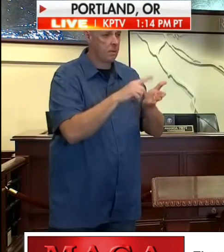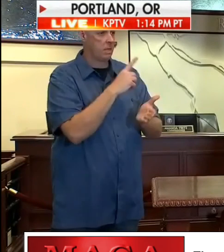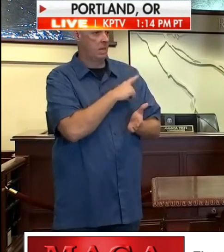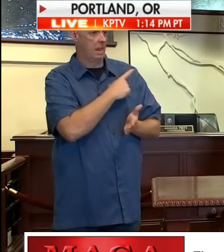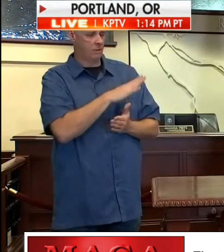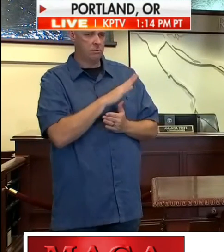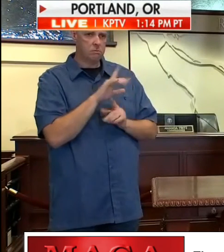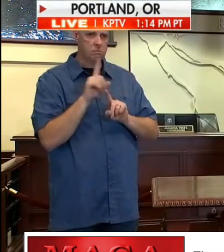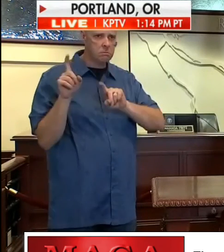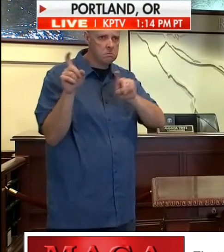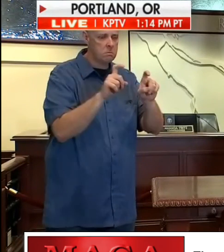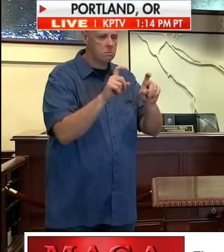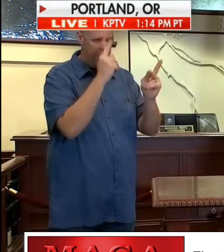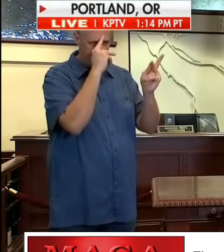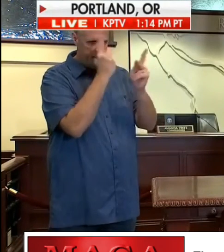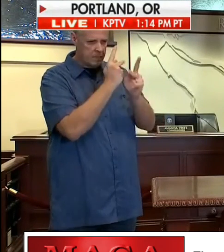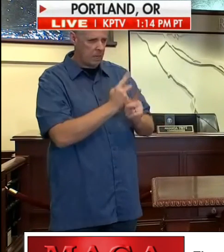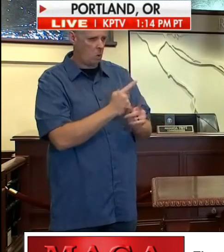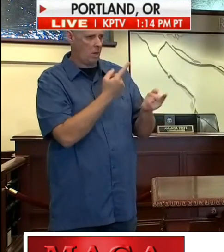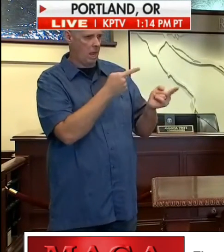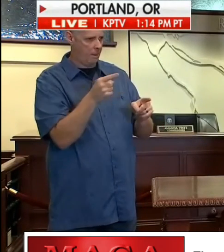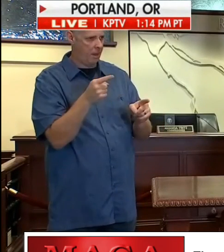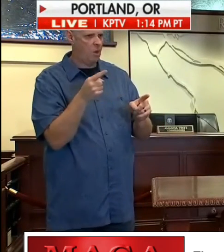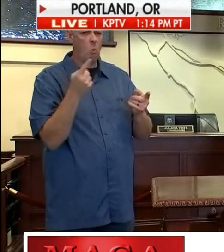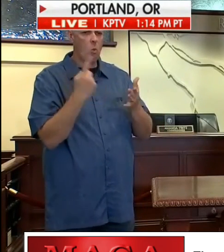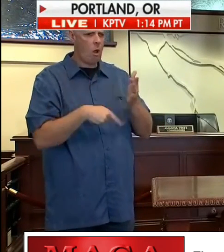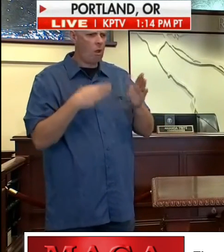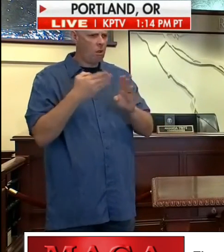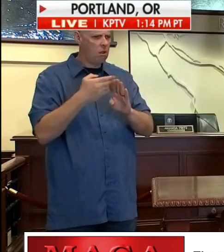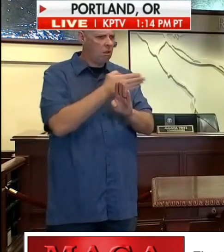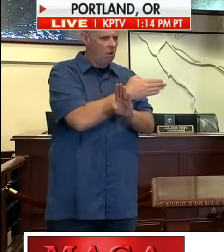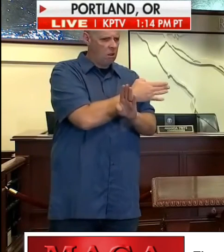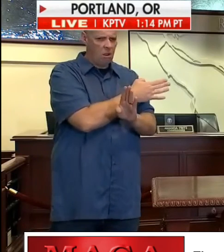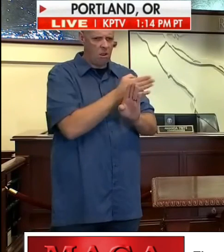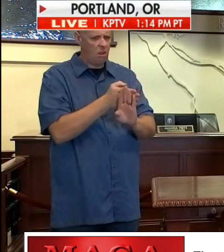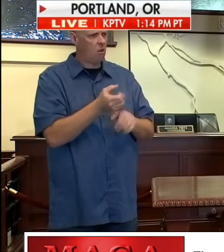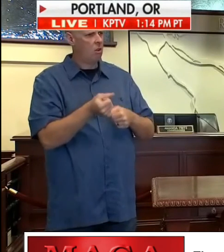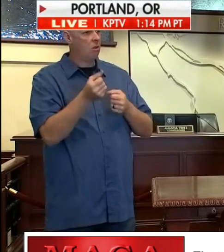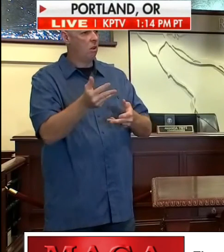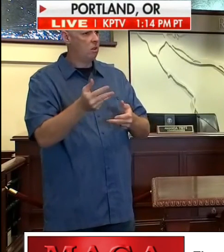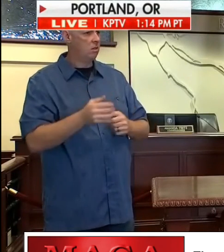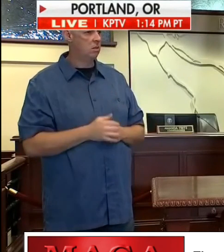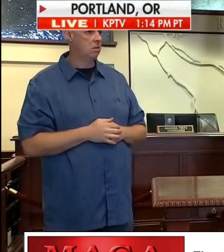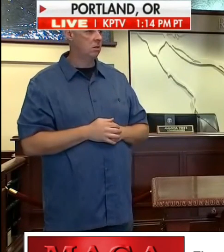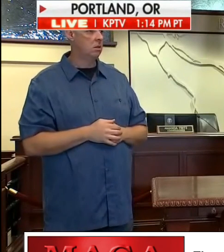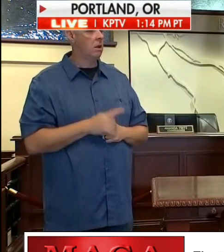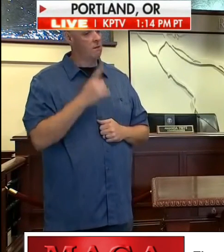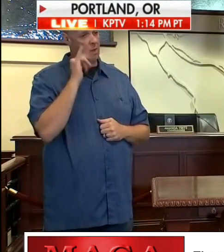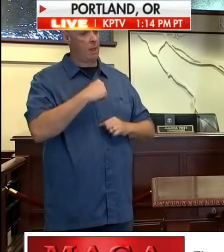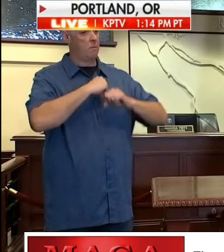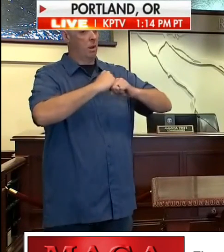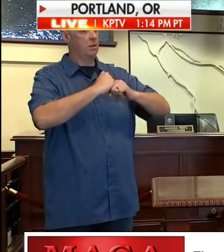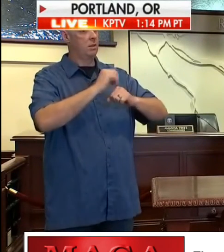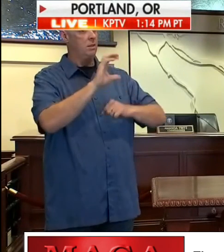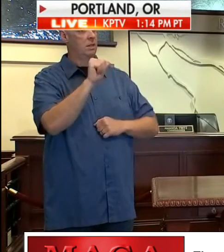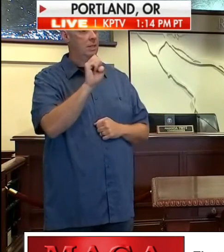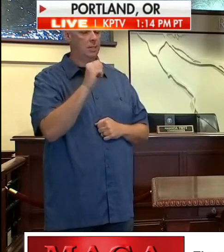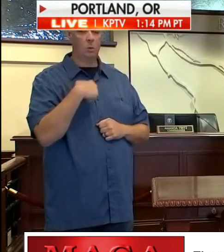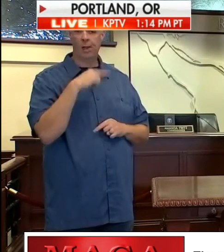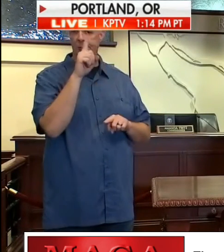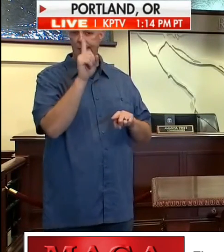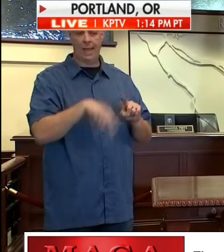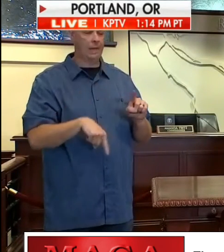information to determine what happened and what led up to this death. In order to protect the integrity of this case, we